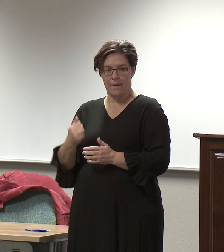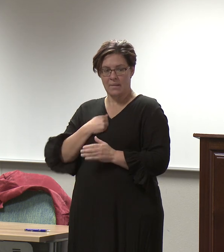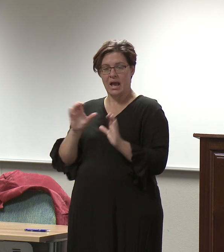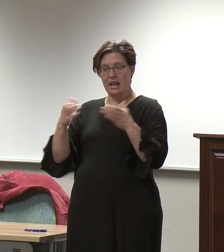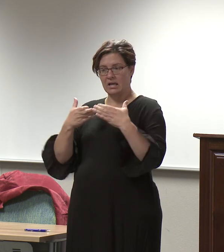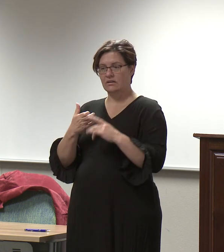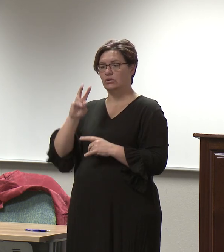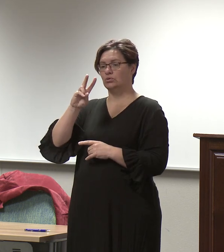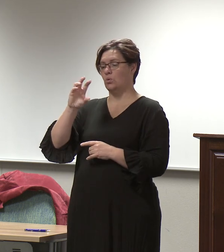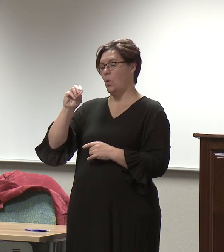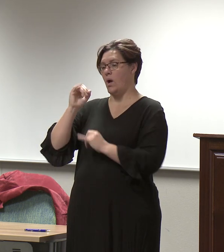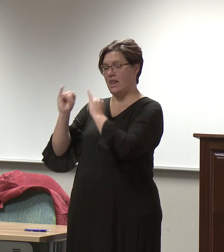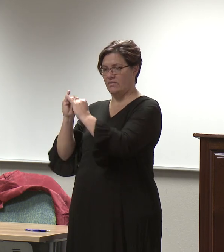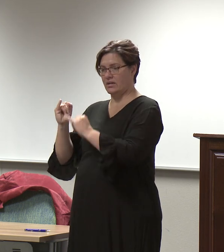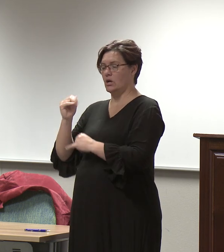from